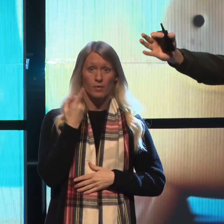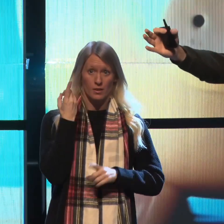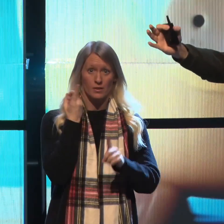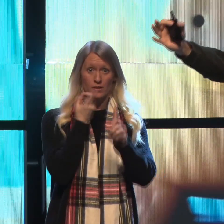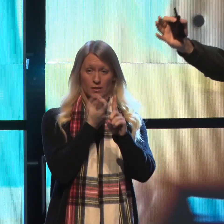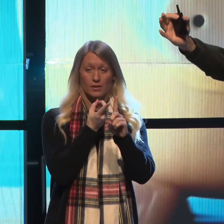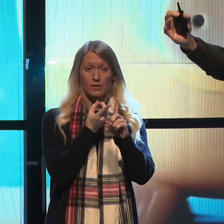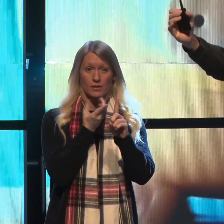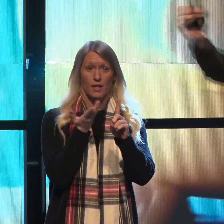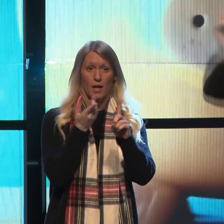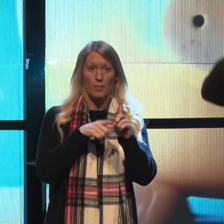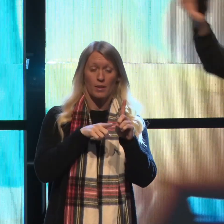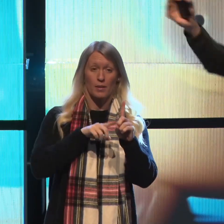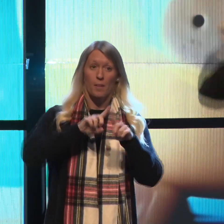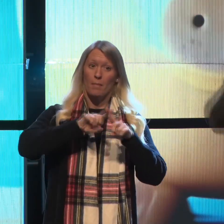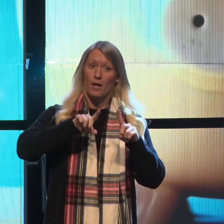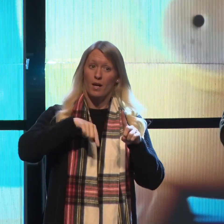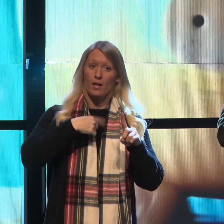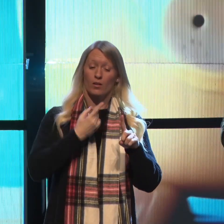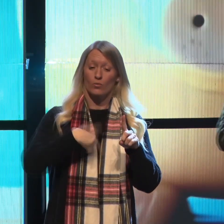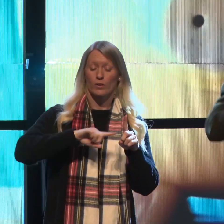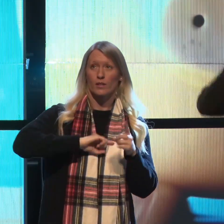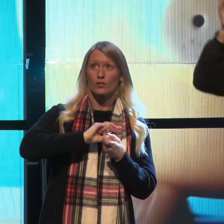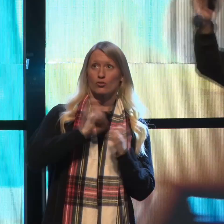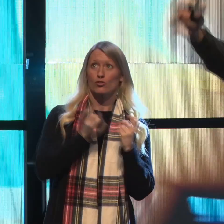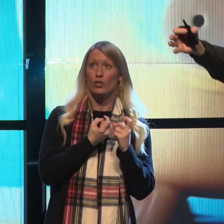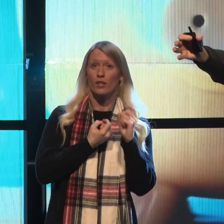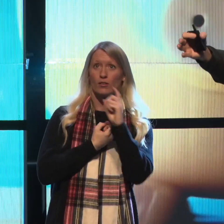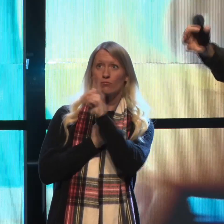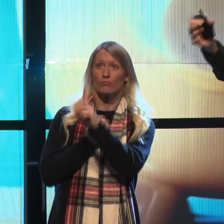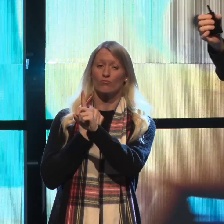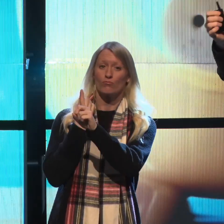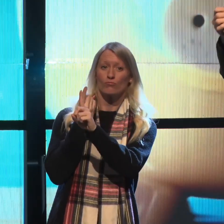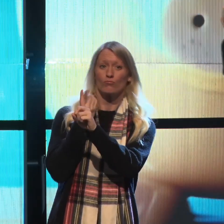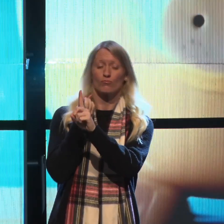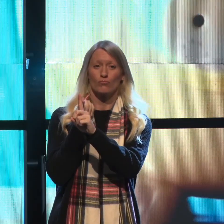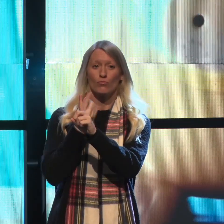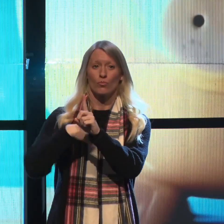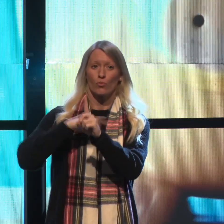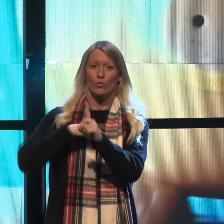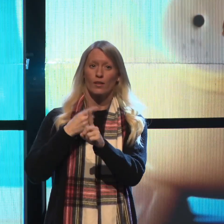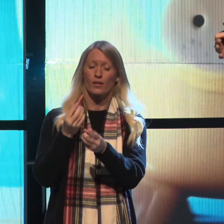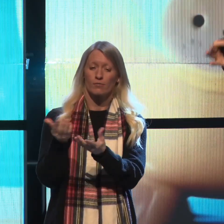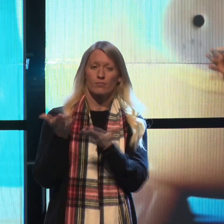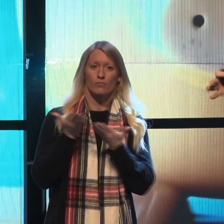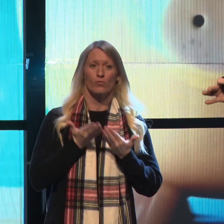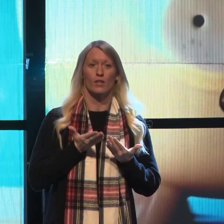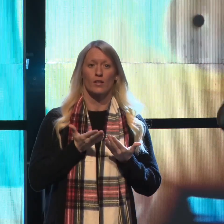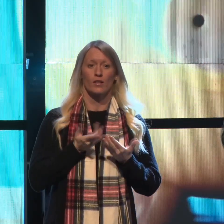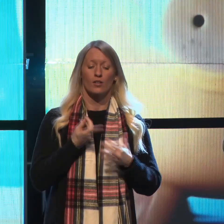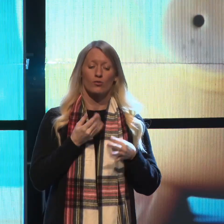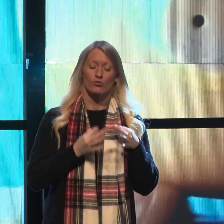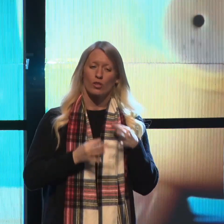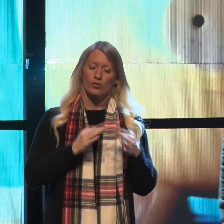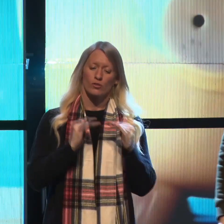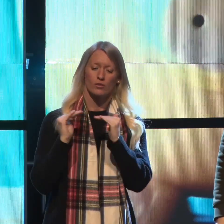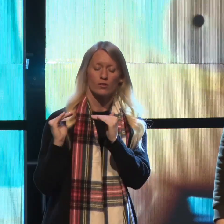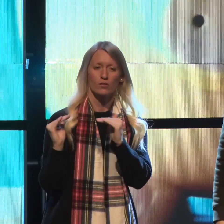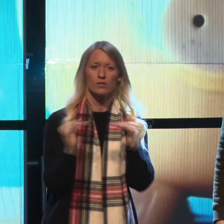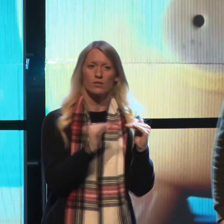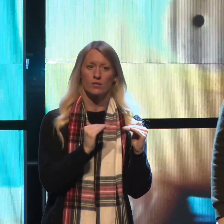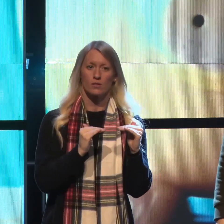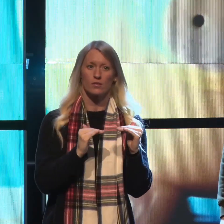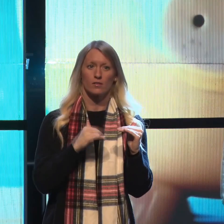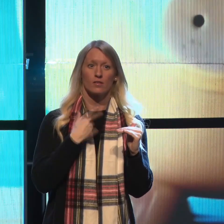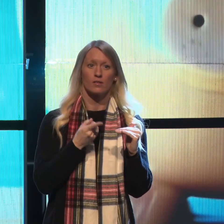this path. We can change. We can bring justice into our way of being. We can bring the care